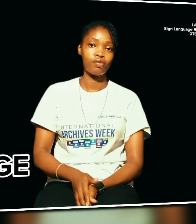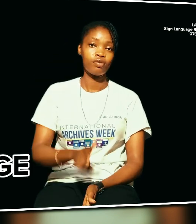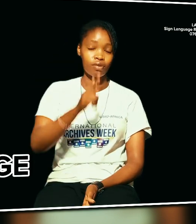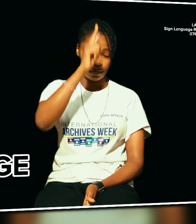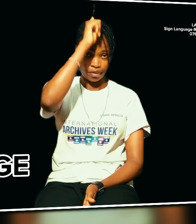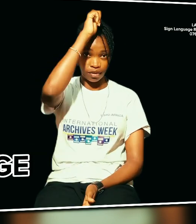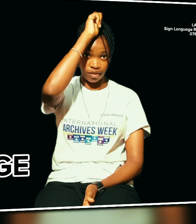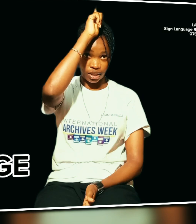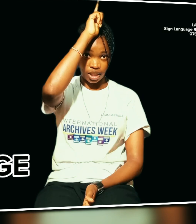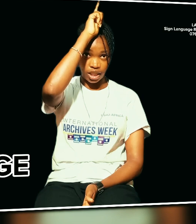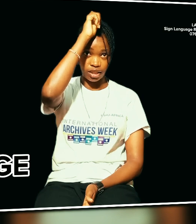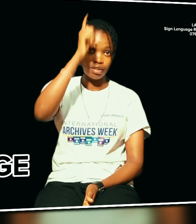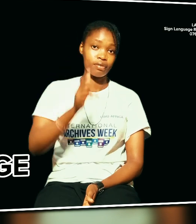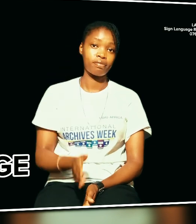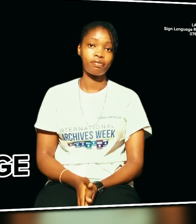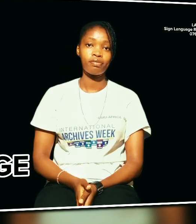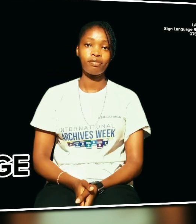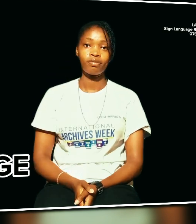Village.